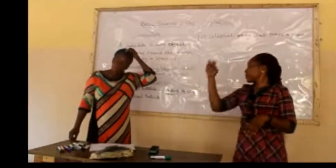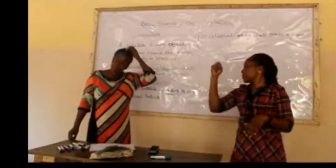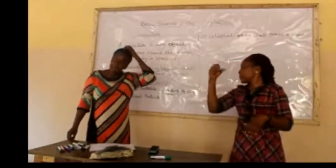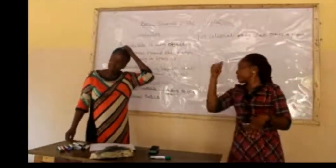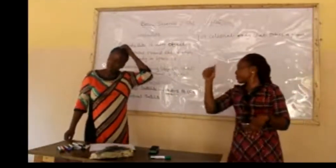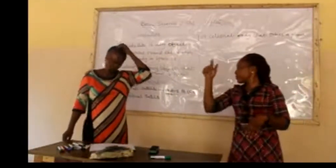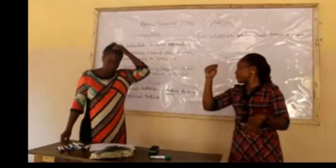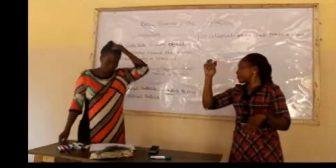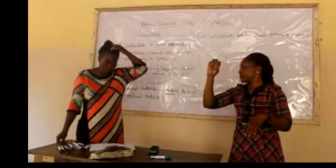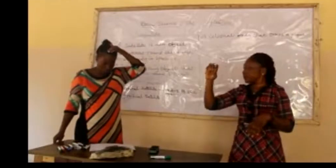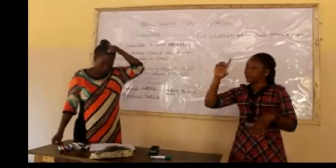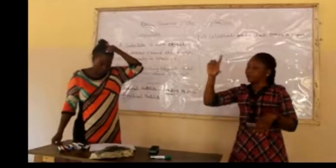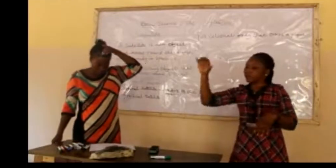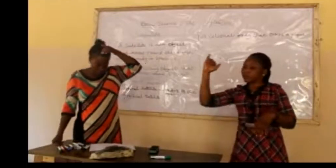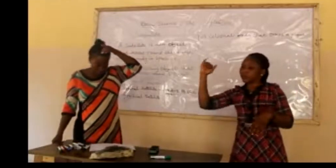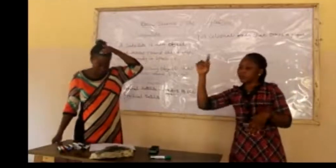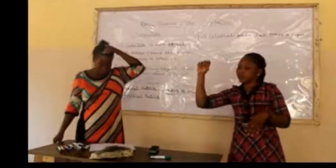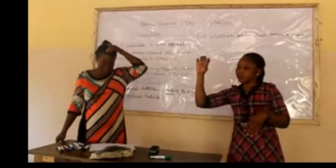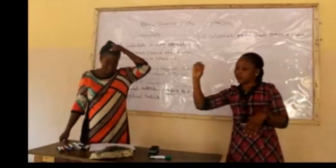built by human,